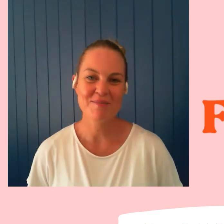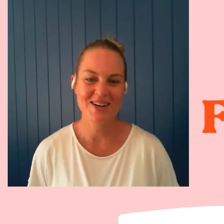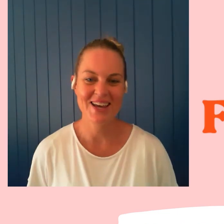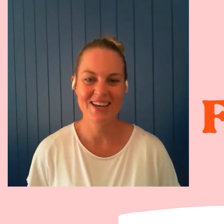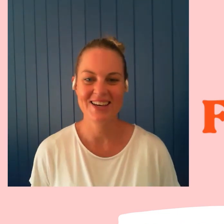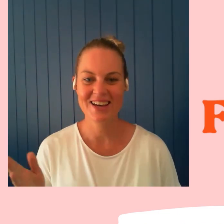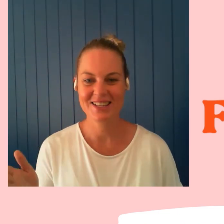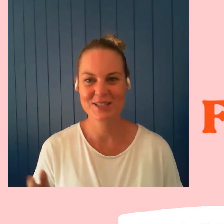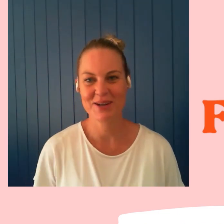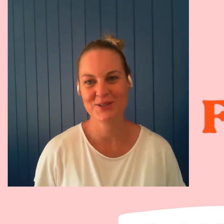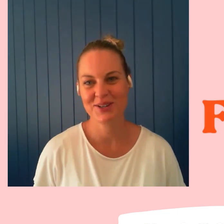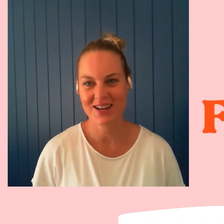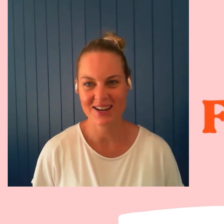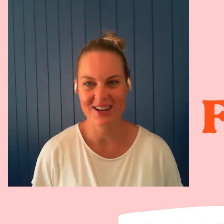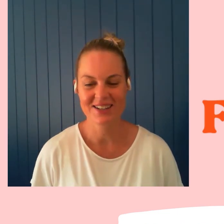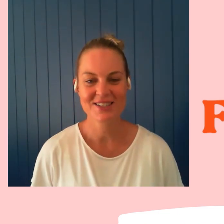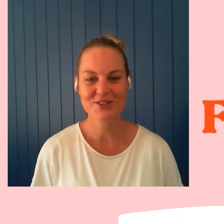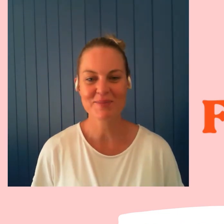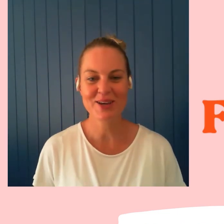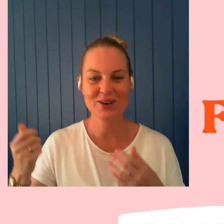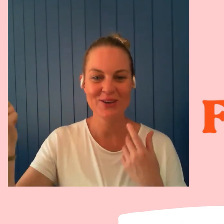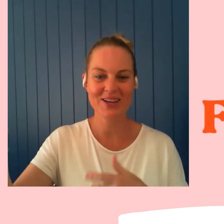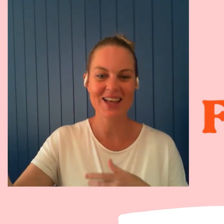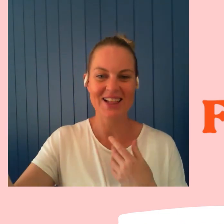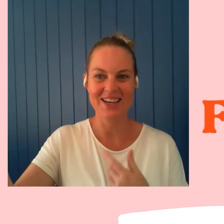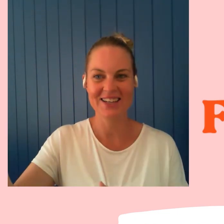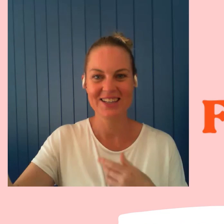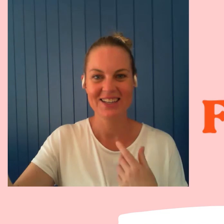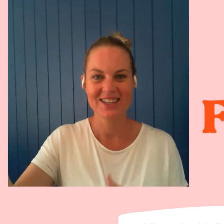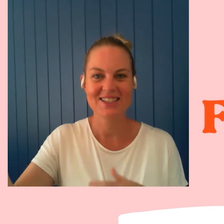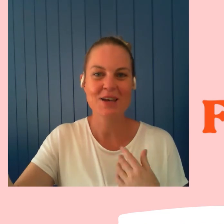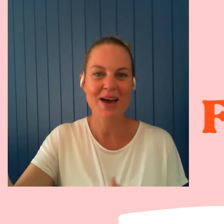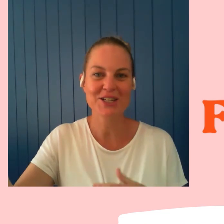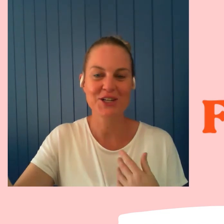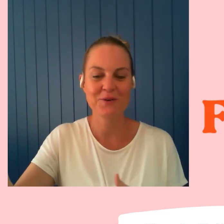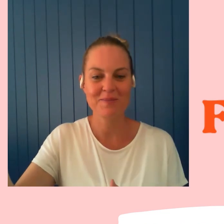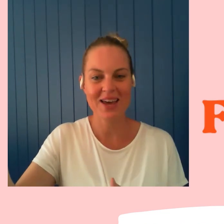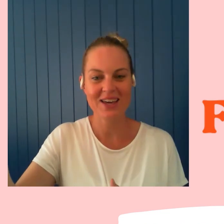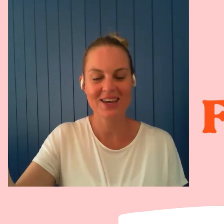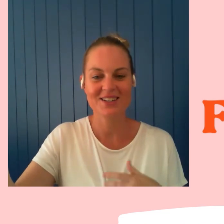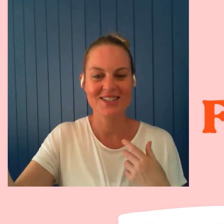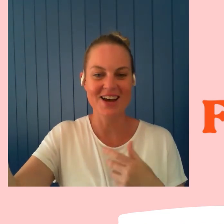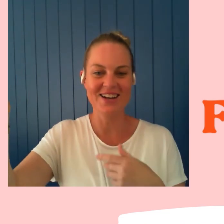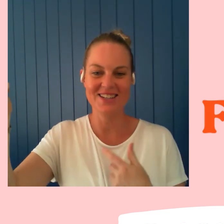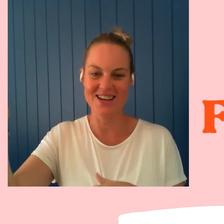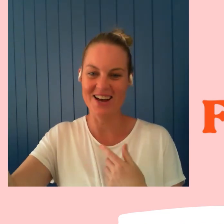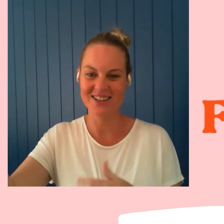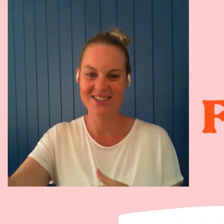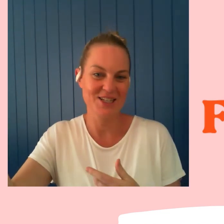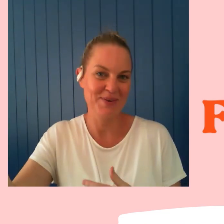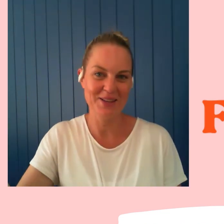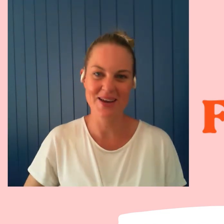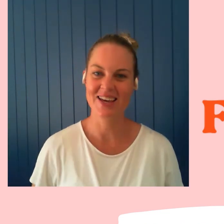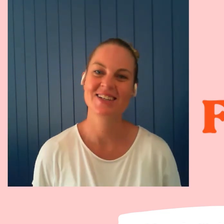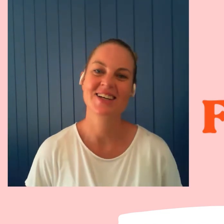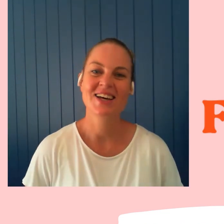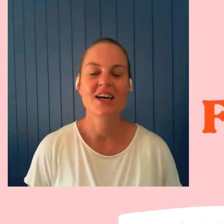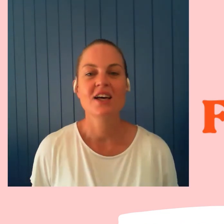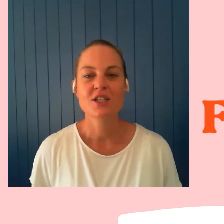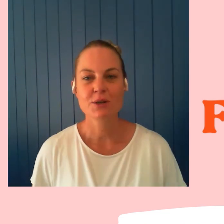Hello, I'm Monique, and this is my daughter Nadia, strumming her ukulele, the same action you would make to sign guitar, just by the